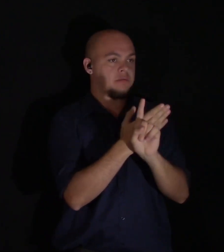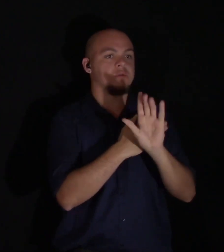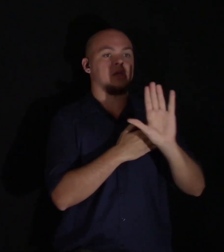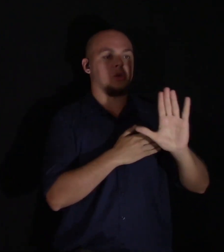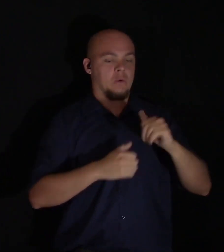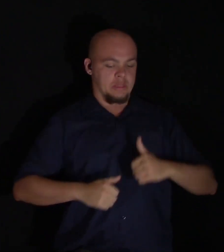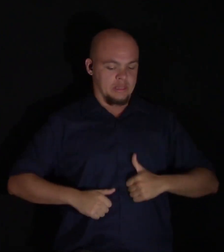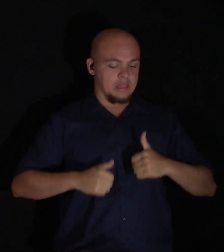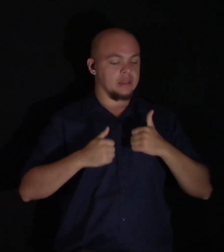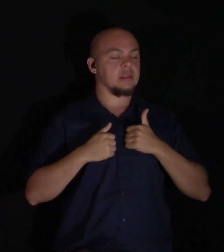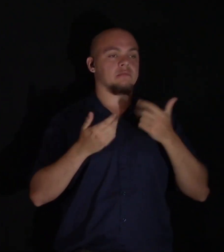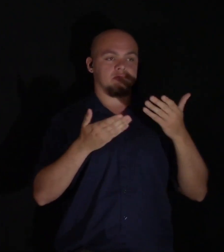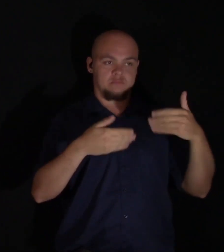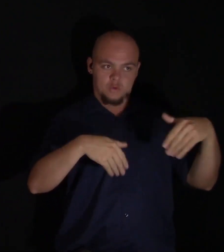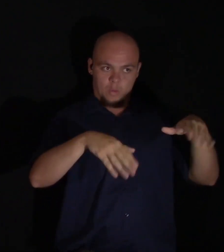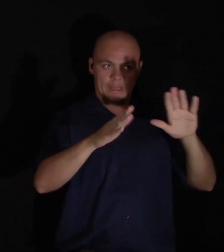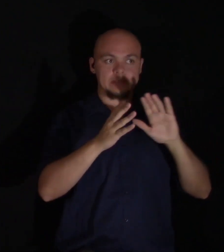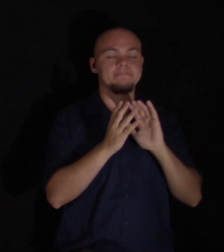your life.